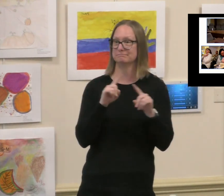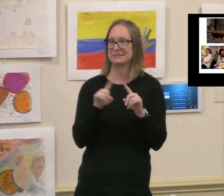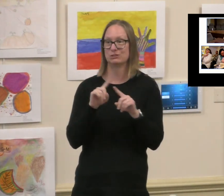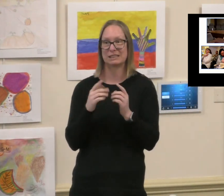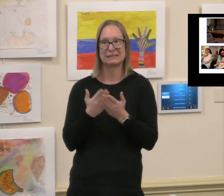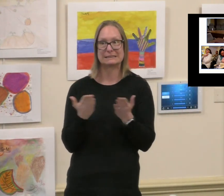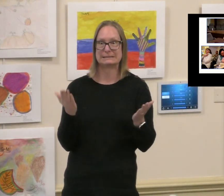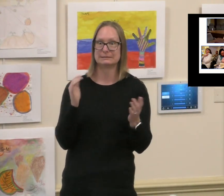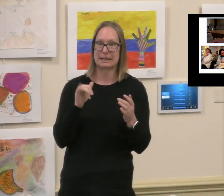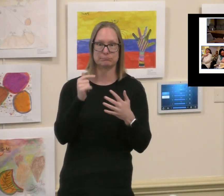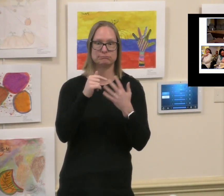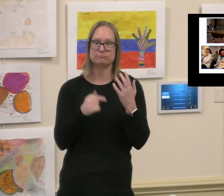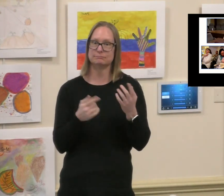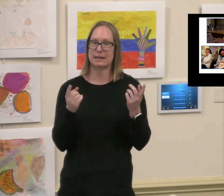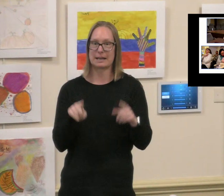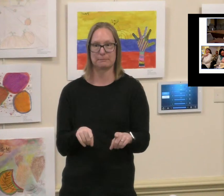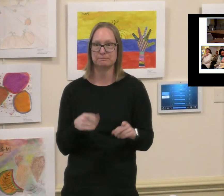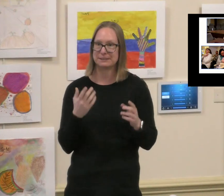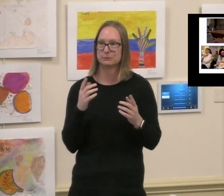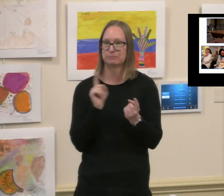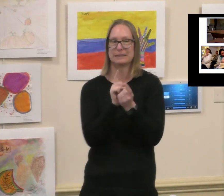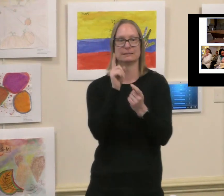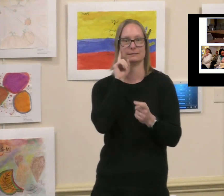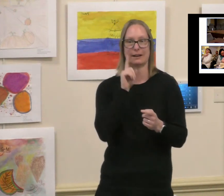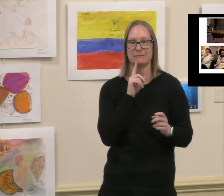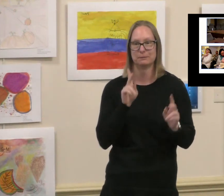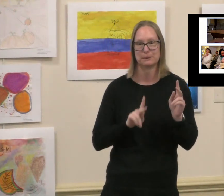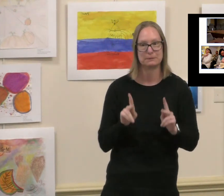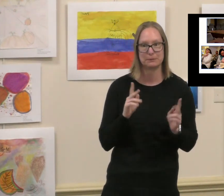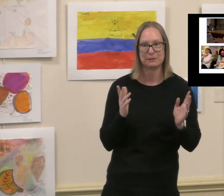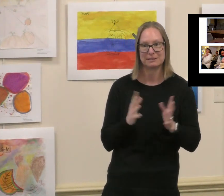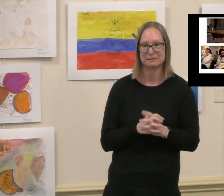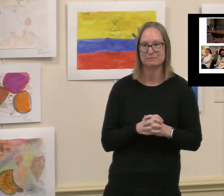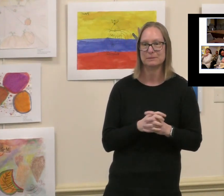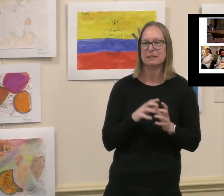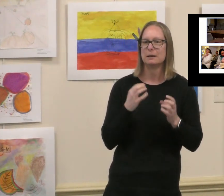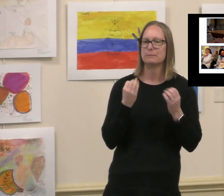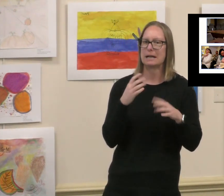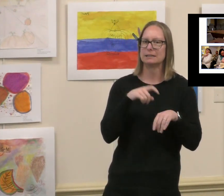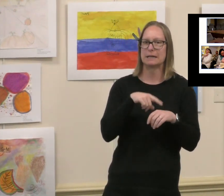member. There are a variety of different places where you might encounter deaf people.